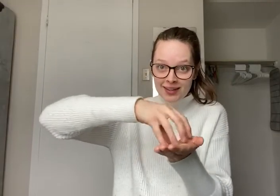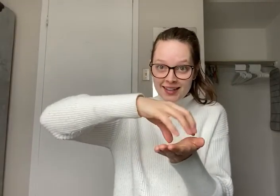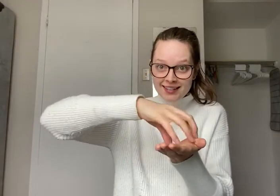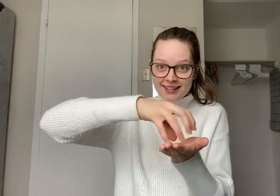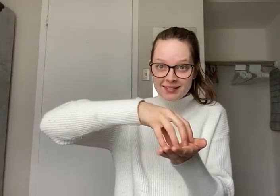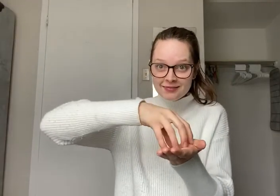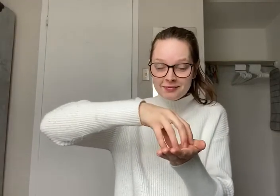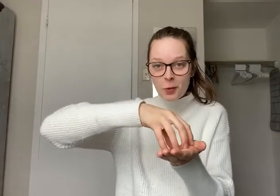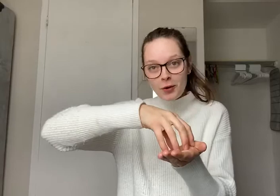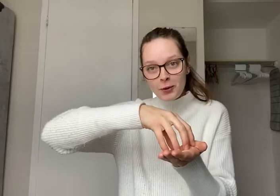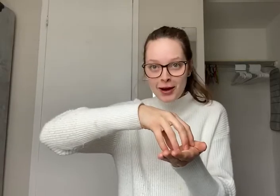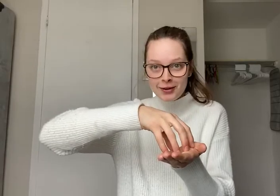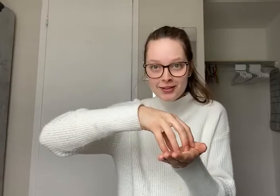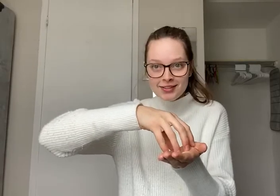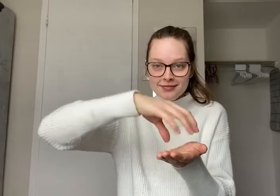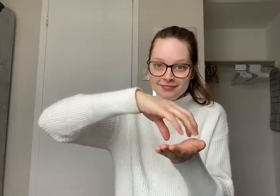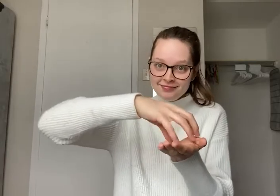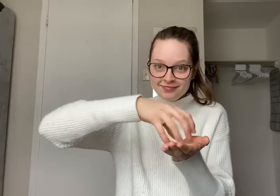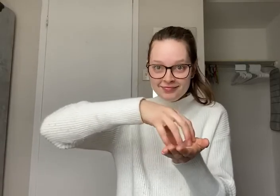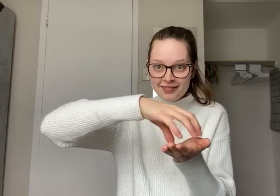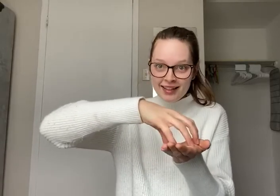cookies or crackers,